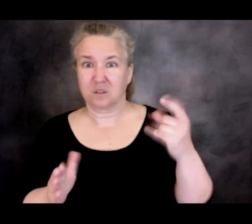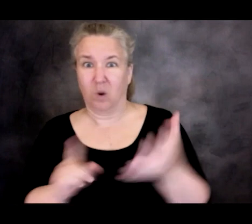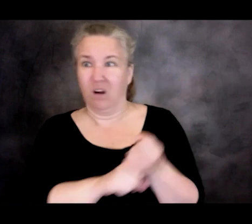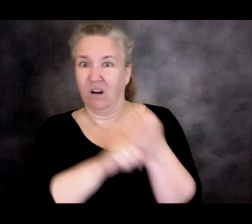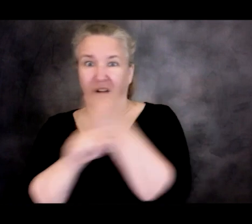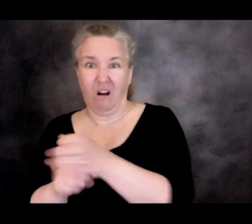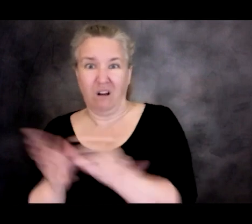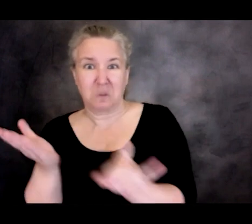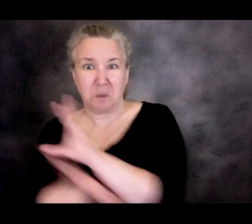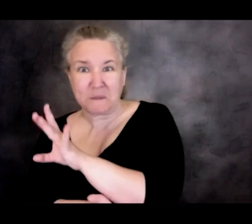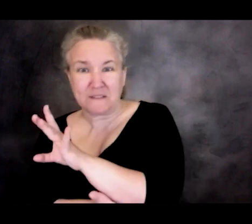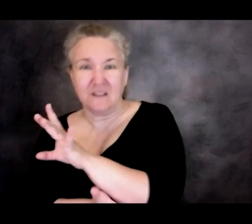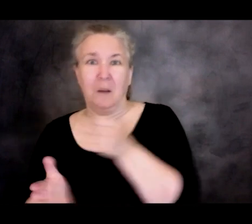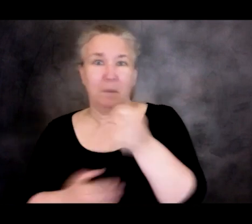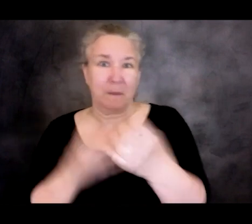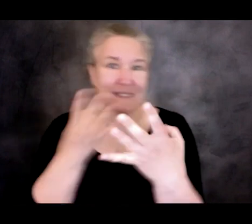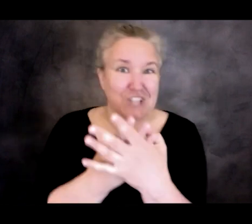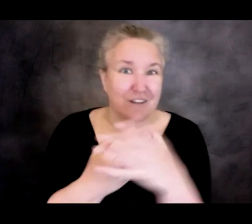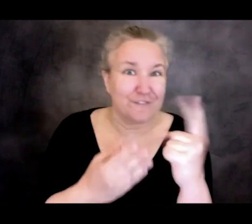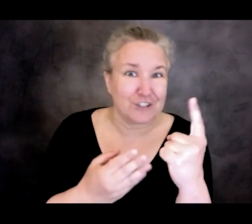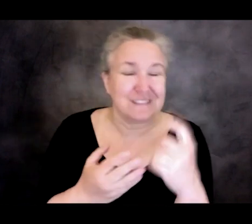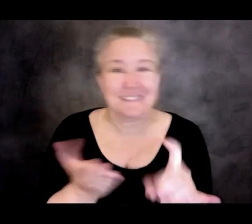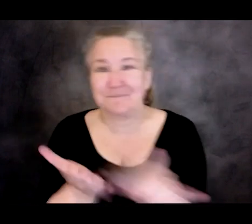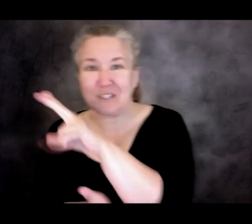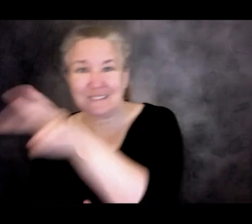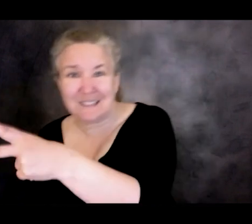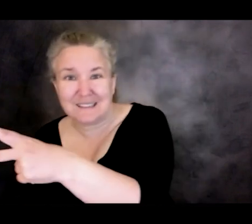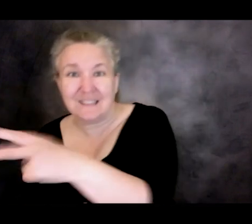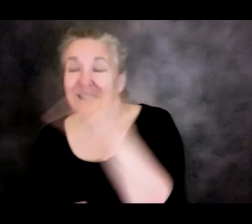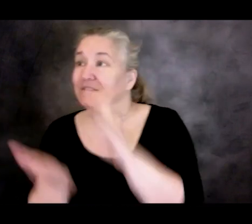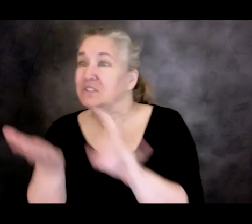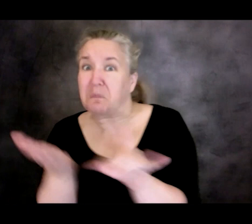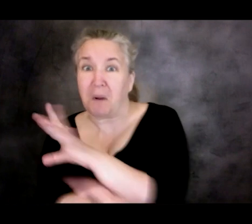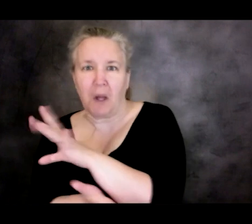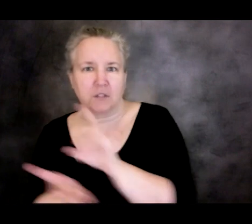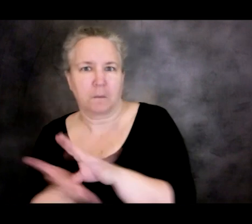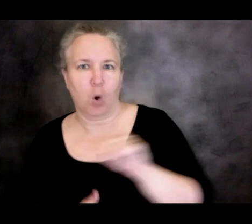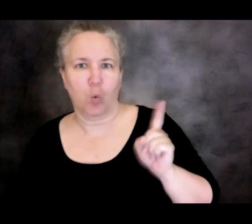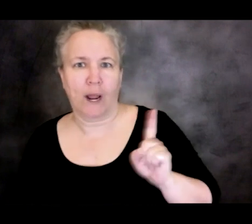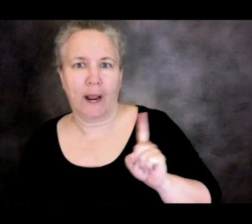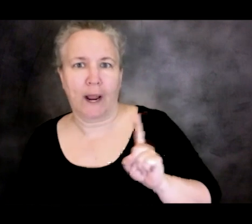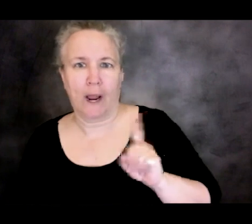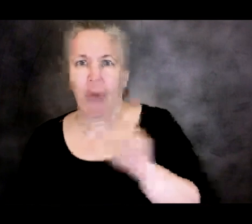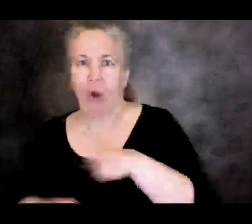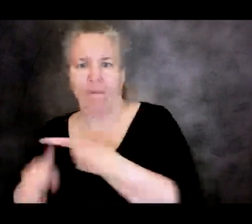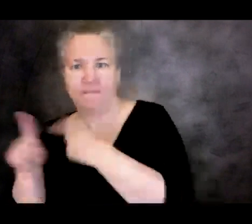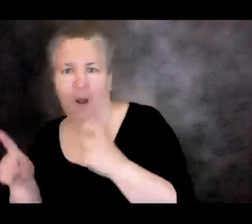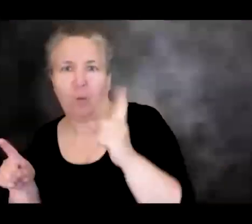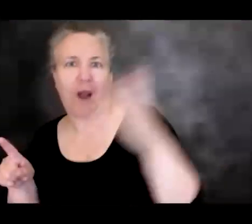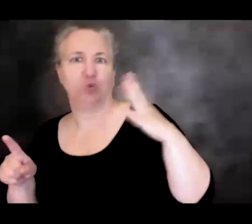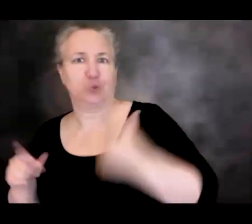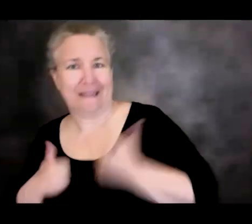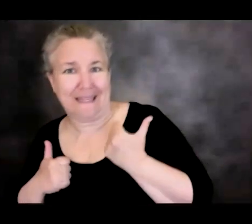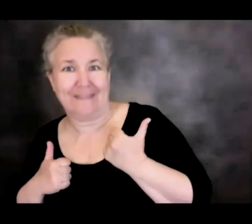and then get deported? And if I do get deported, am I going to get deported where I live, or I used to live? Or are they going to send me far